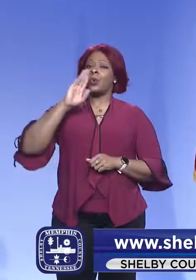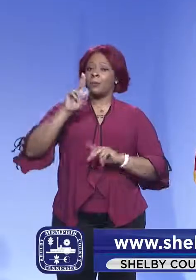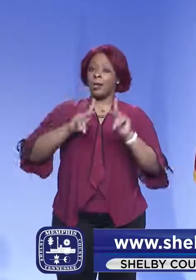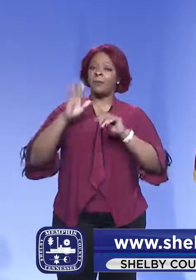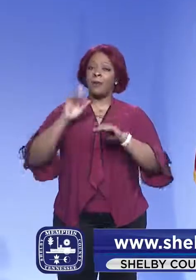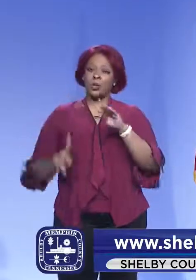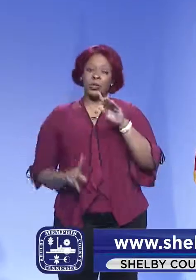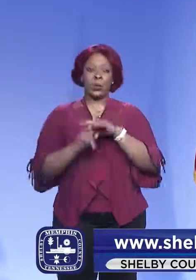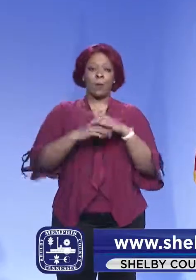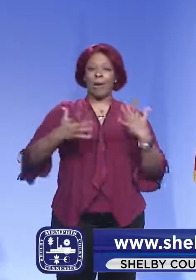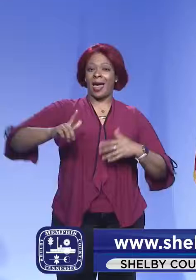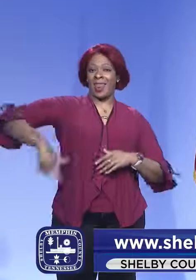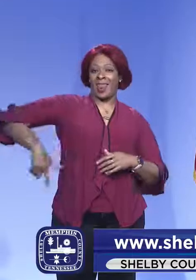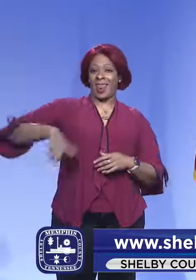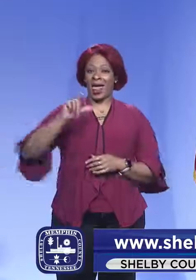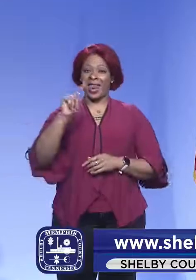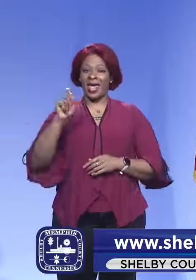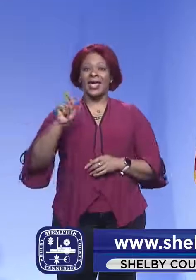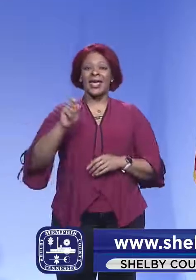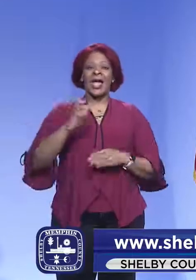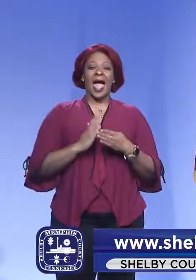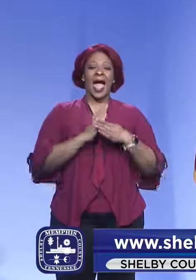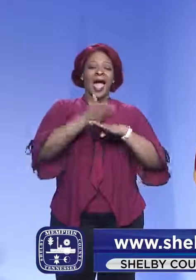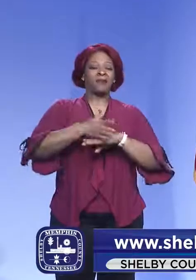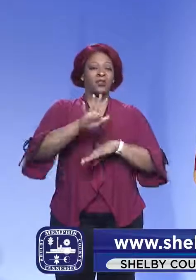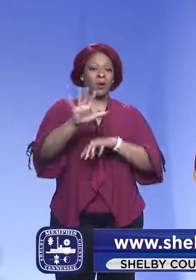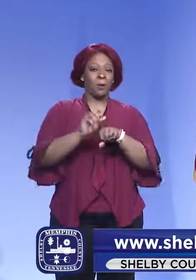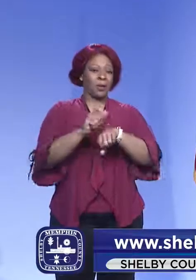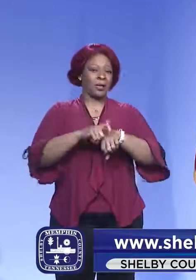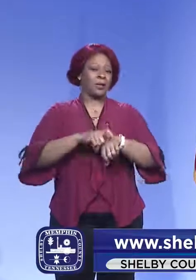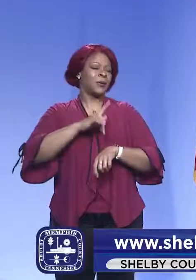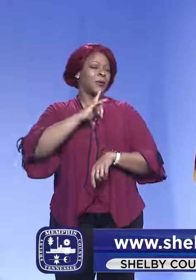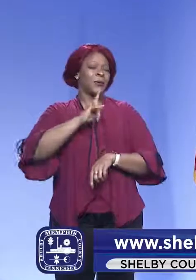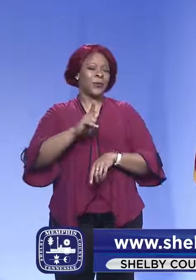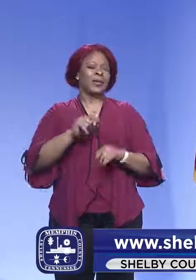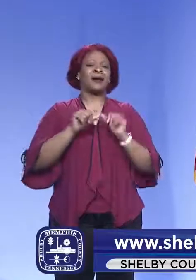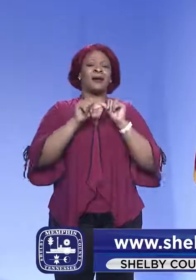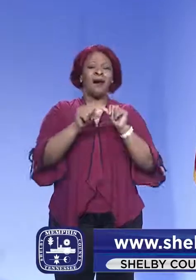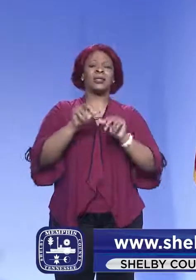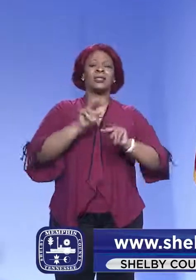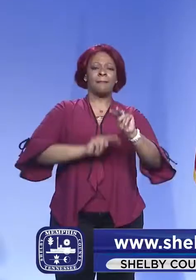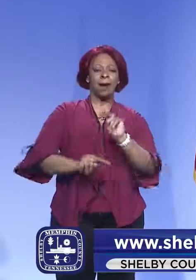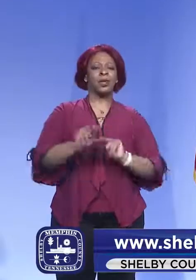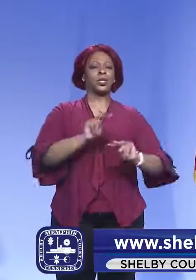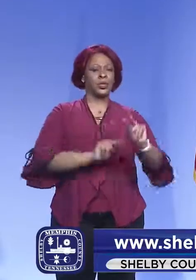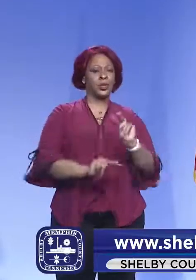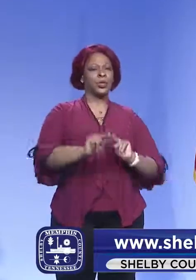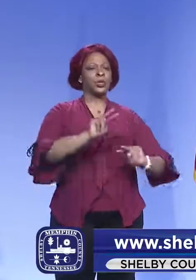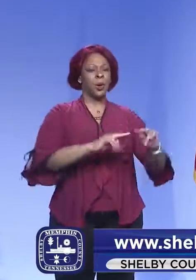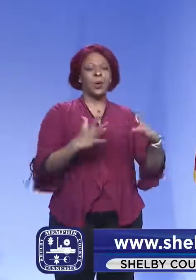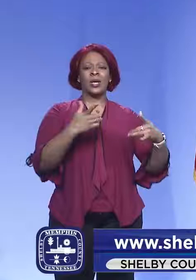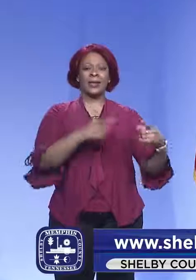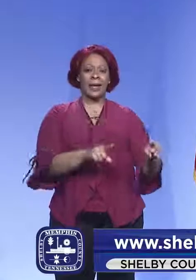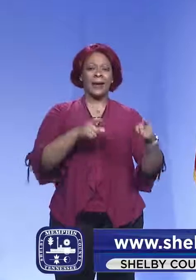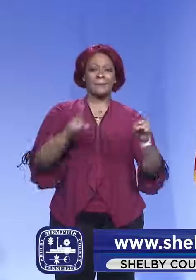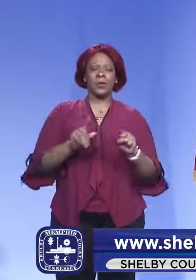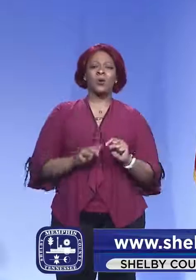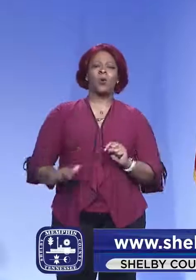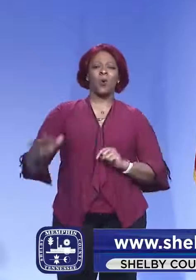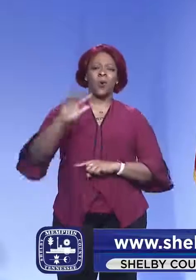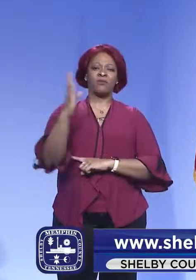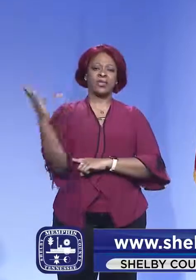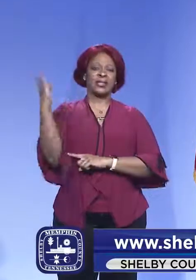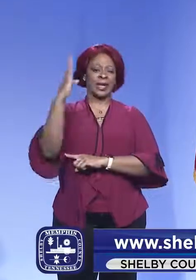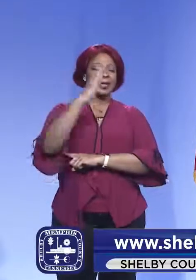up late and outside of their appointment time. So it's really constant monitoring of what's happening throughout the